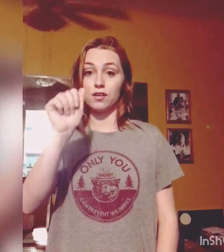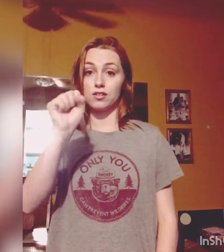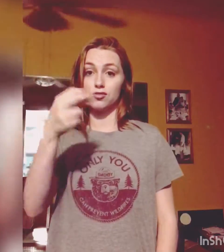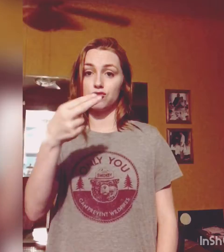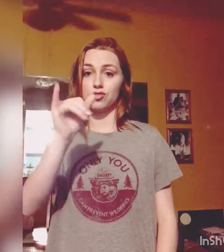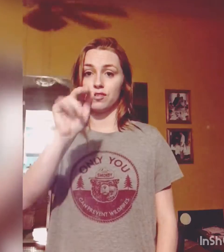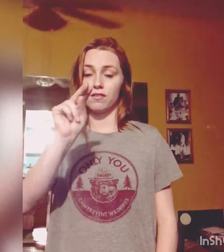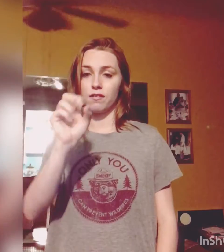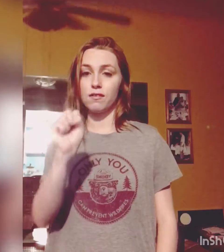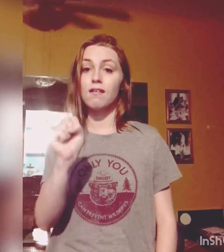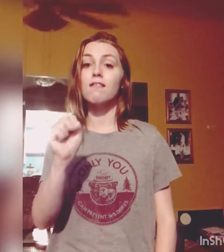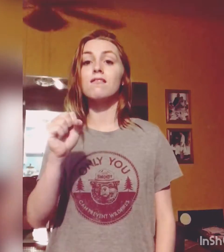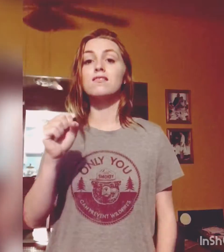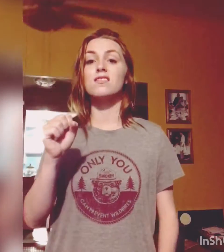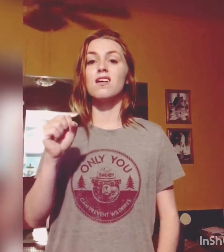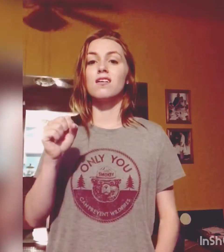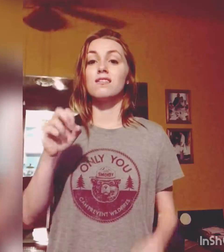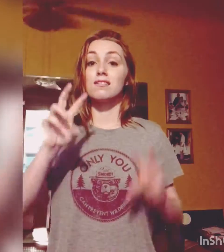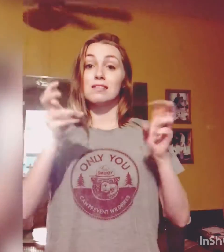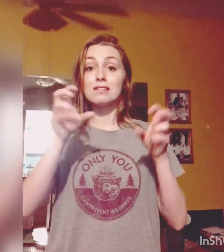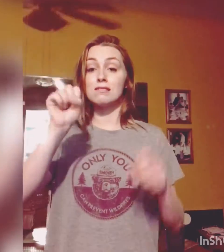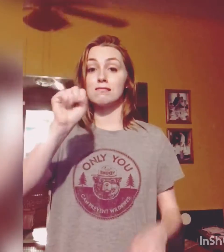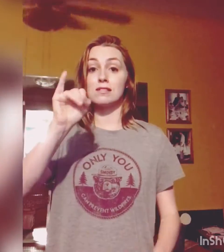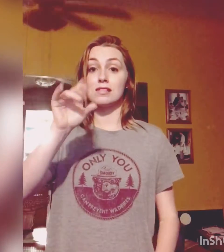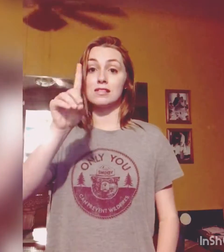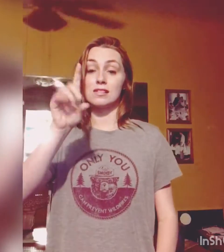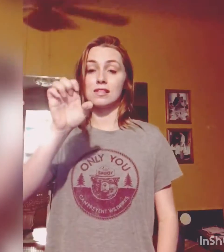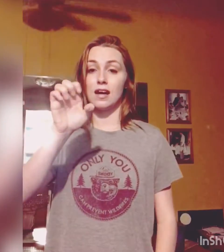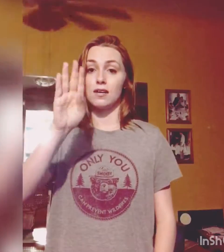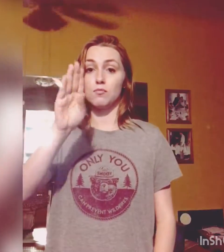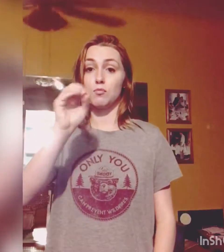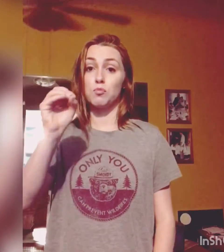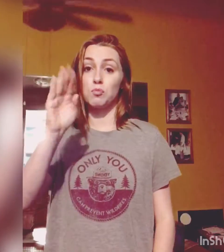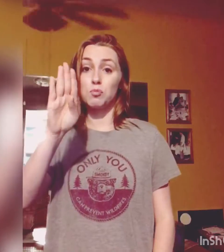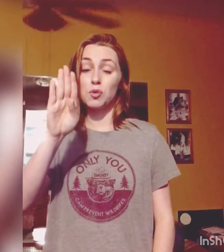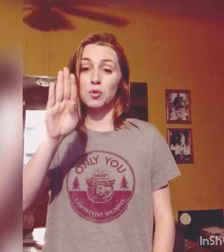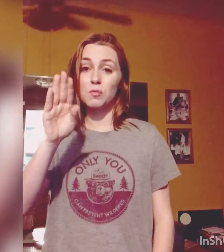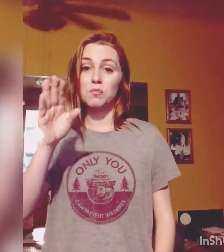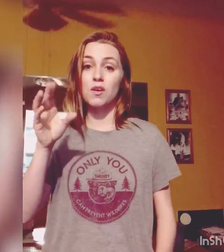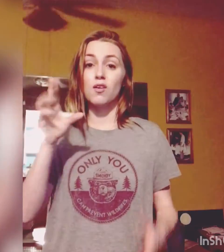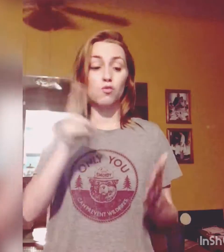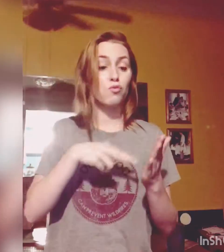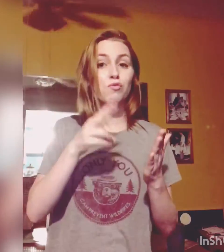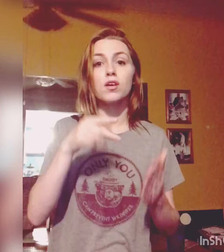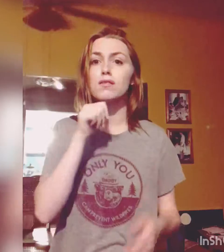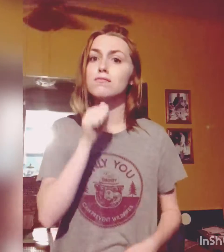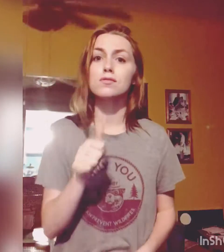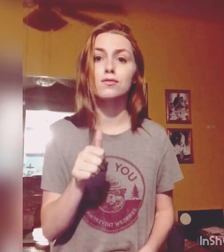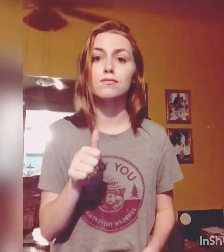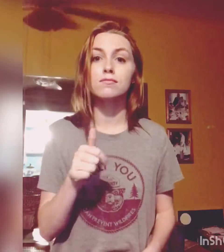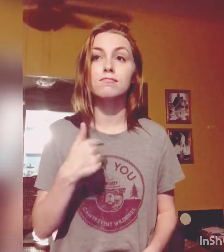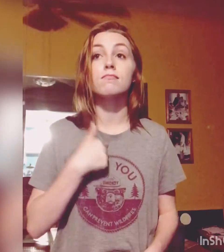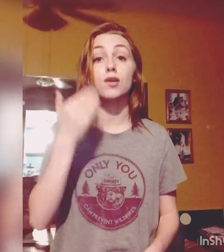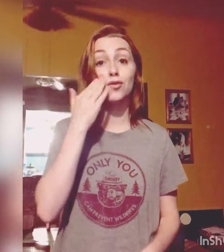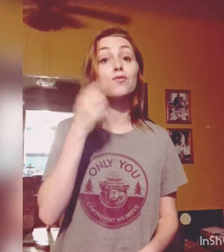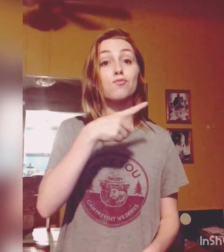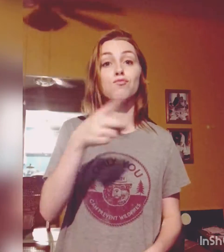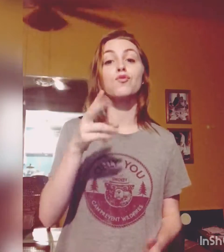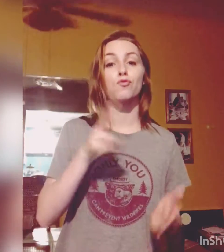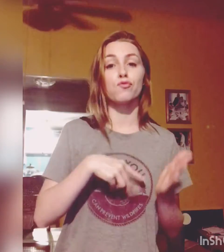You too, apparently. I mean, really, same example. If you don't like politicians calling each other names, stop clicking on the stories about what one